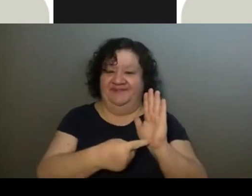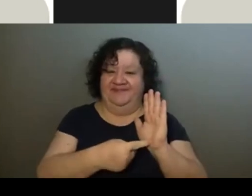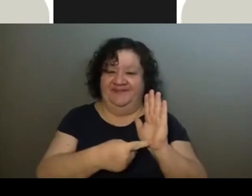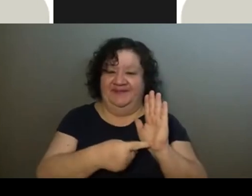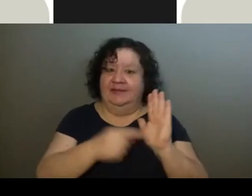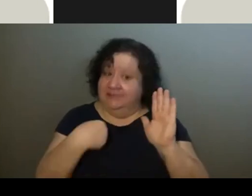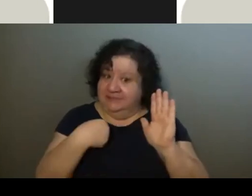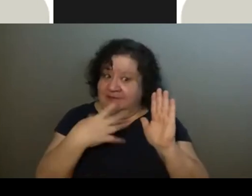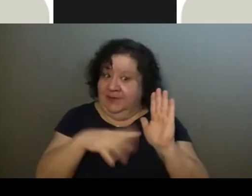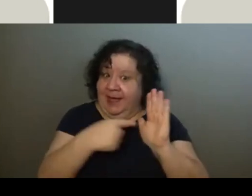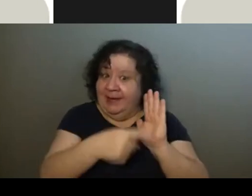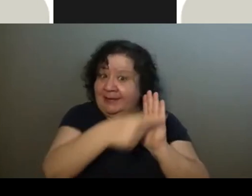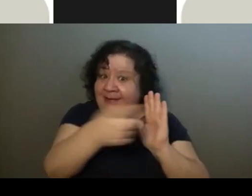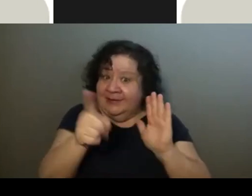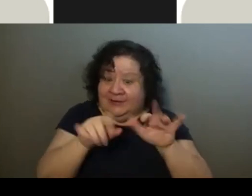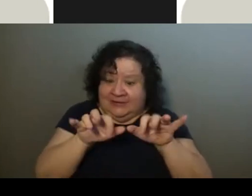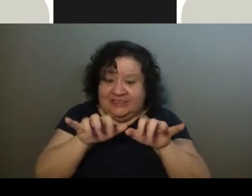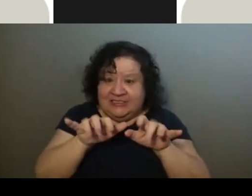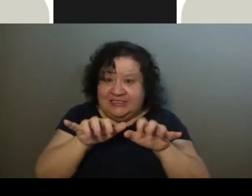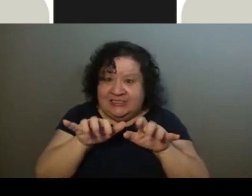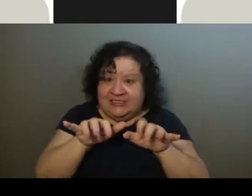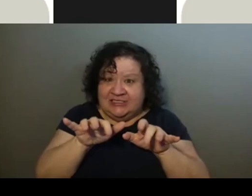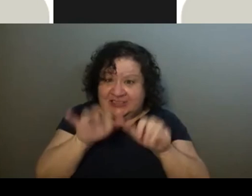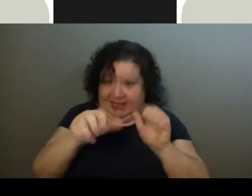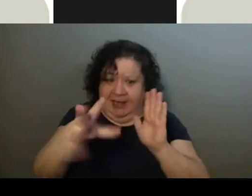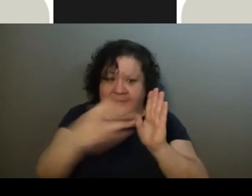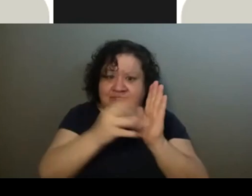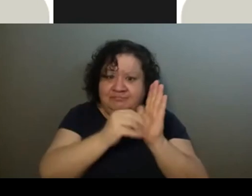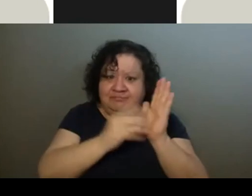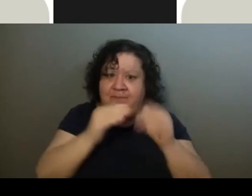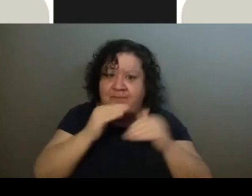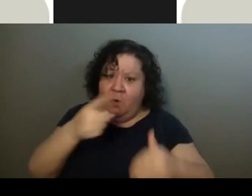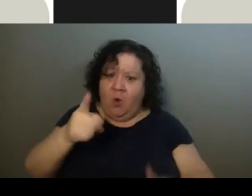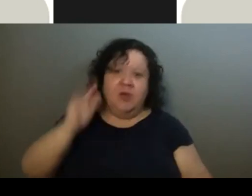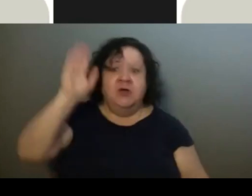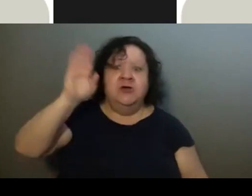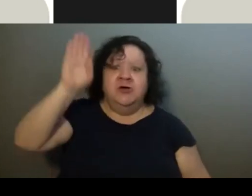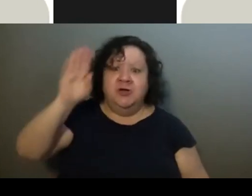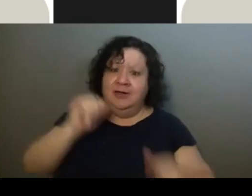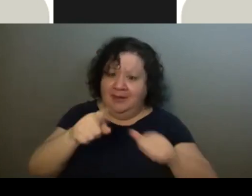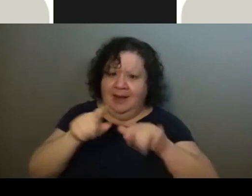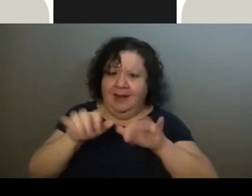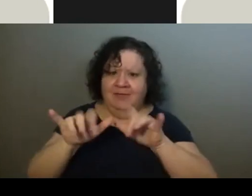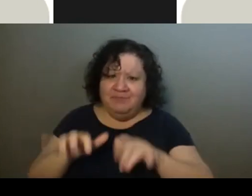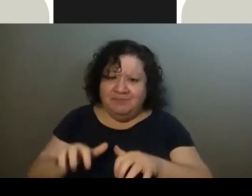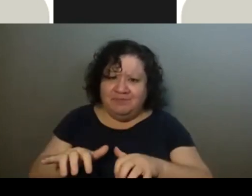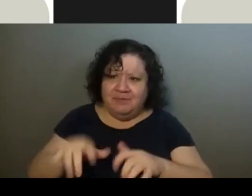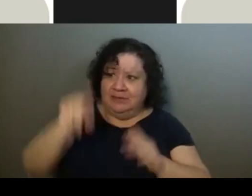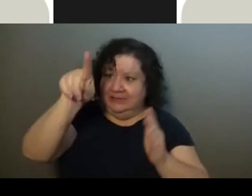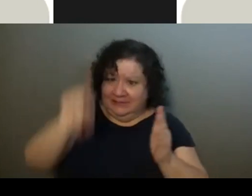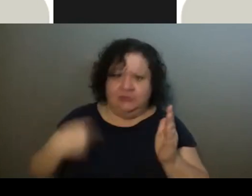interactive discussions did not allow for all to contribute. All your questions will be addressed and shared